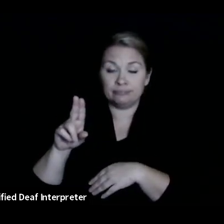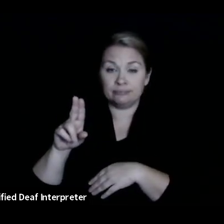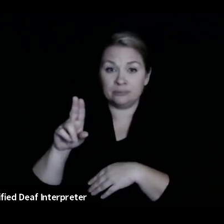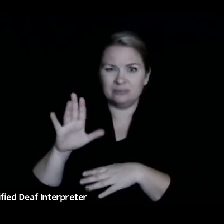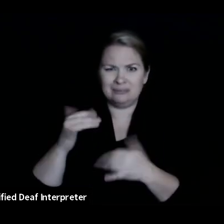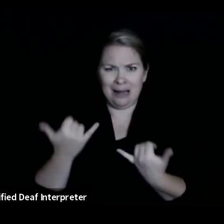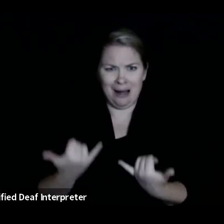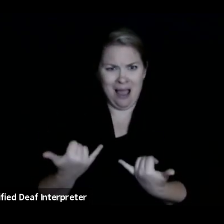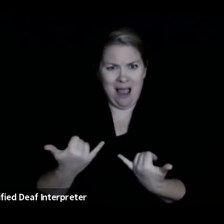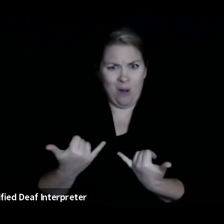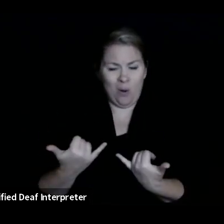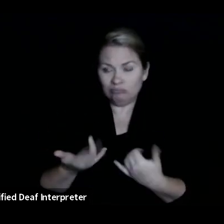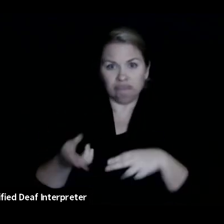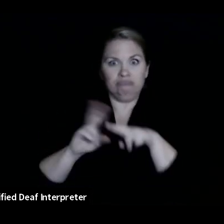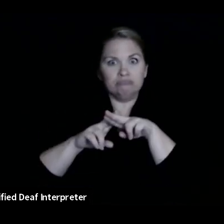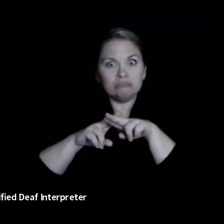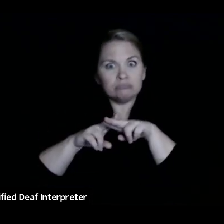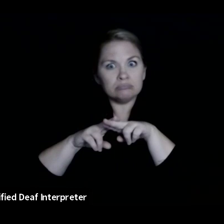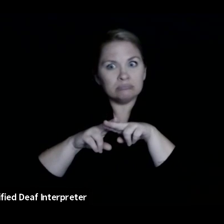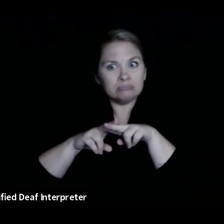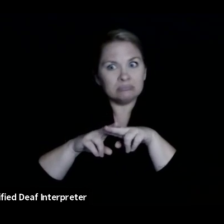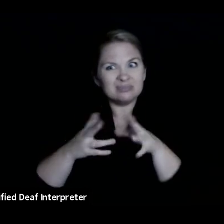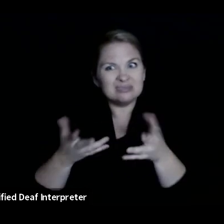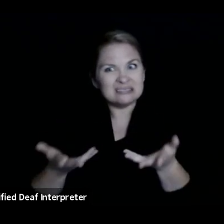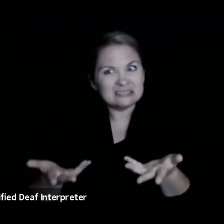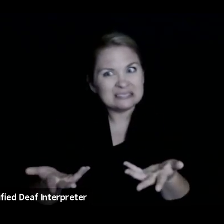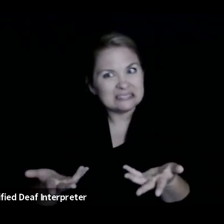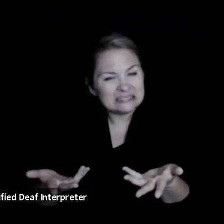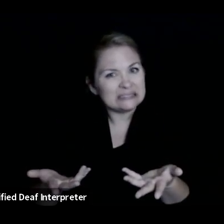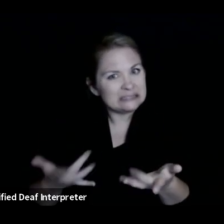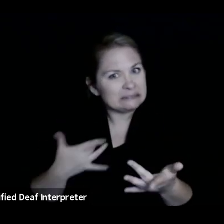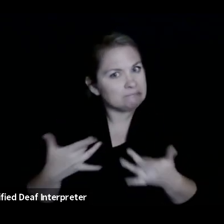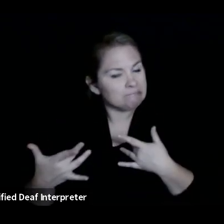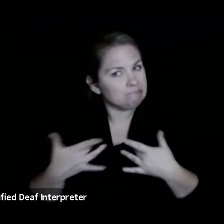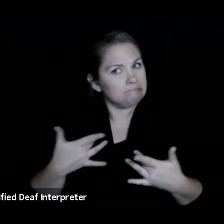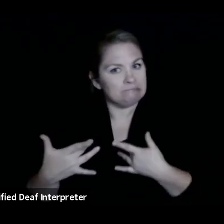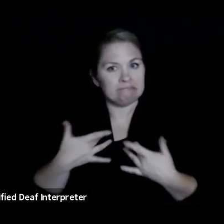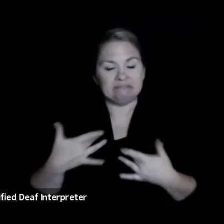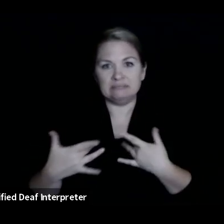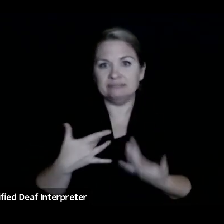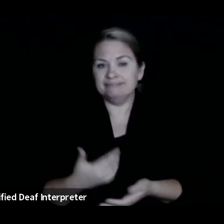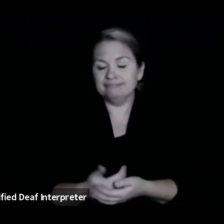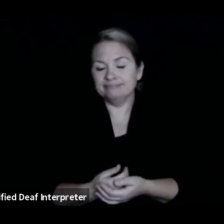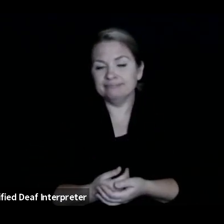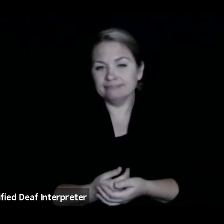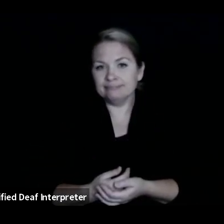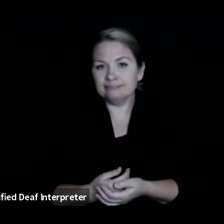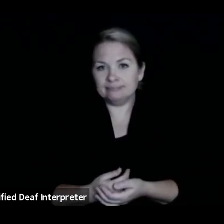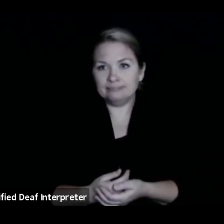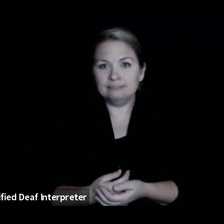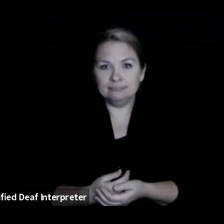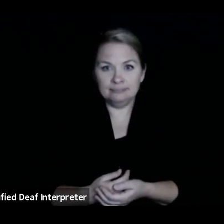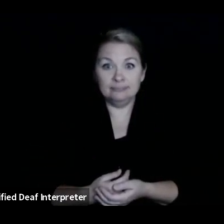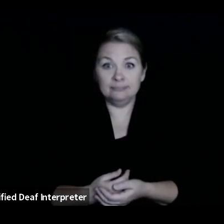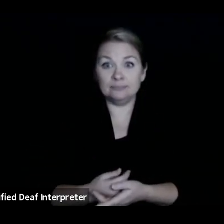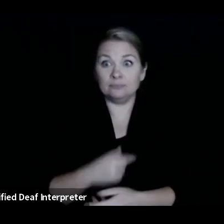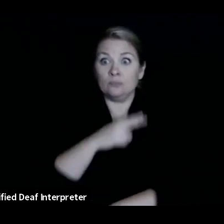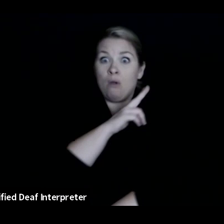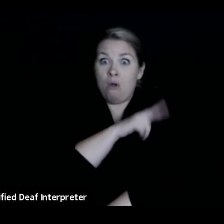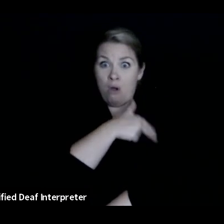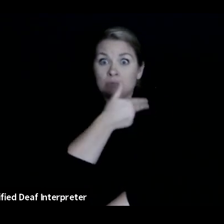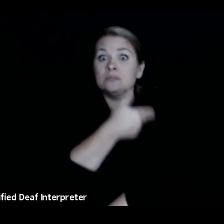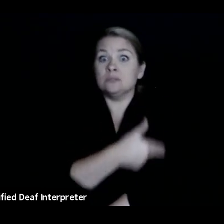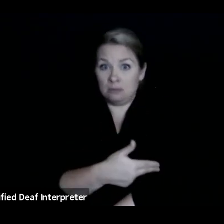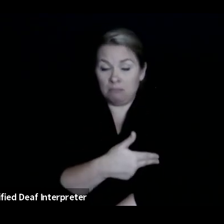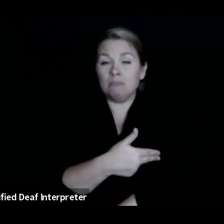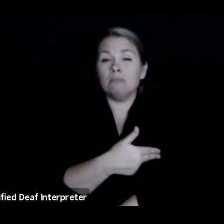is concerning to us because we know that hospitalization is a lagging indicator, which means that it takes a while to catch up to